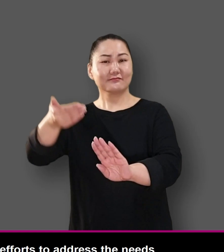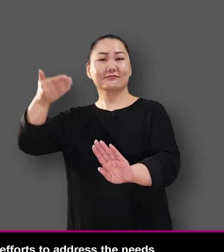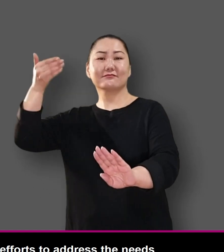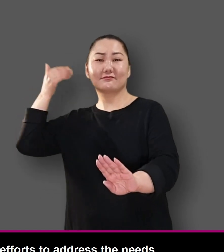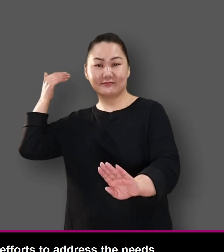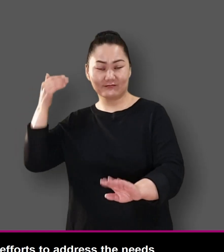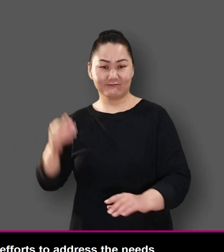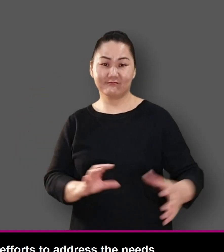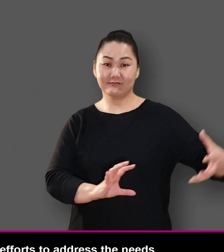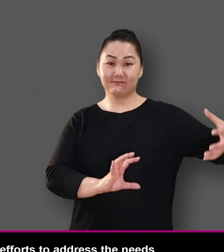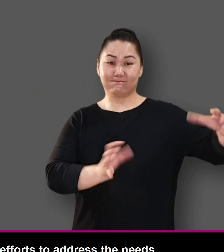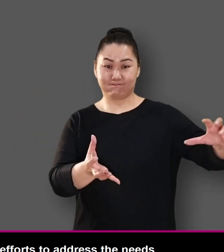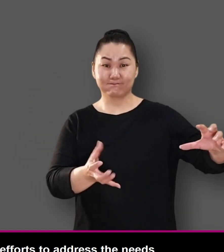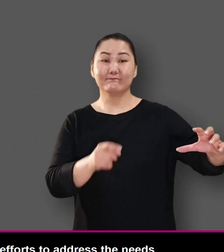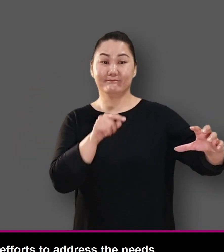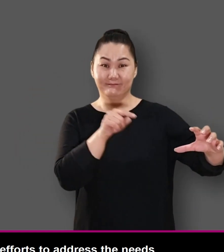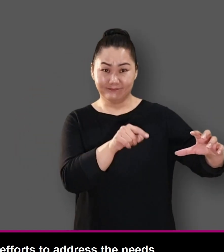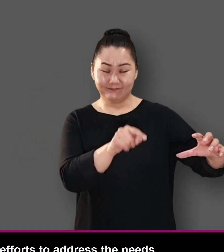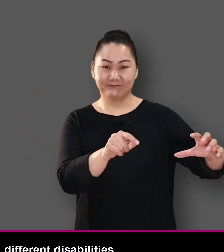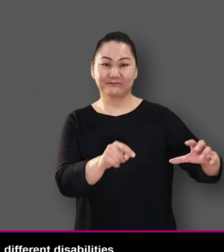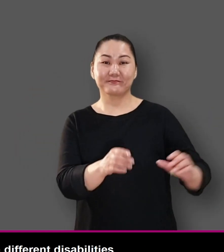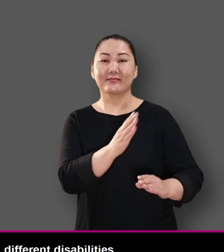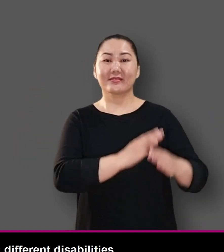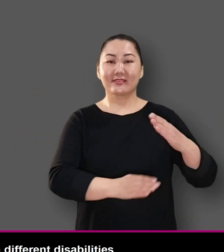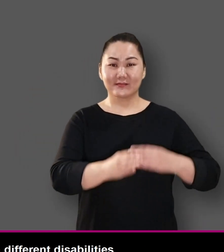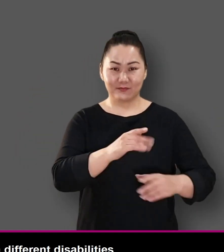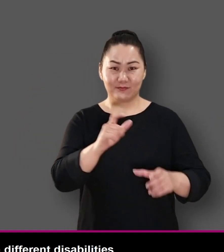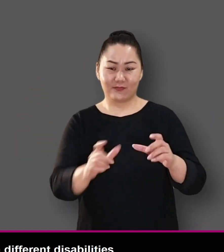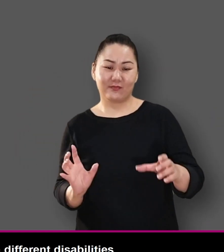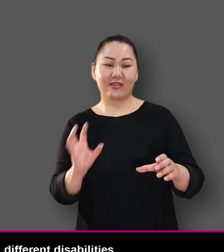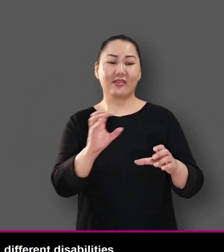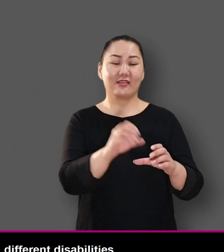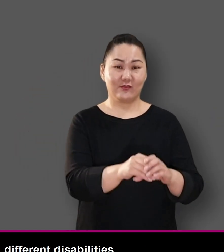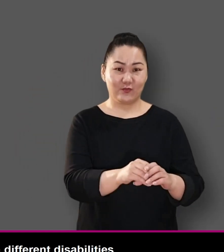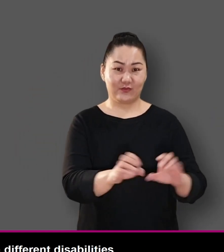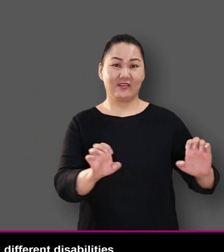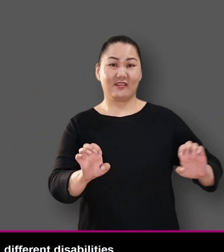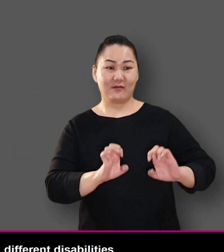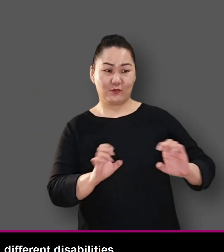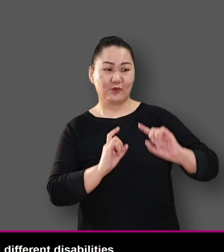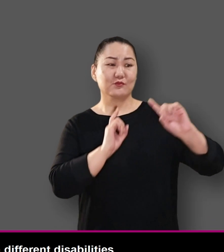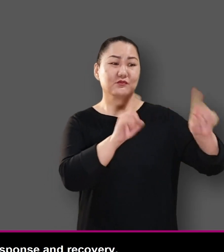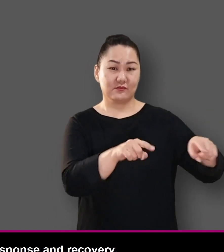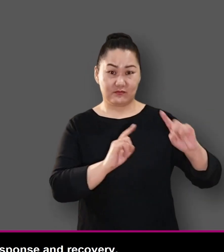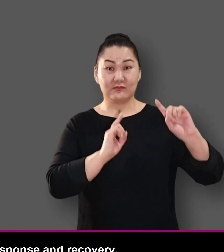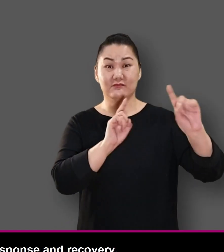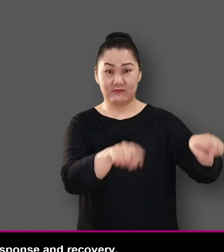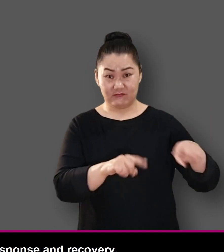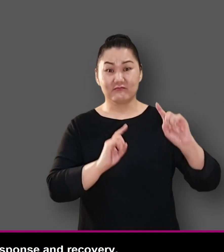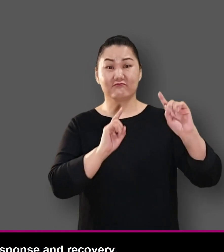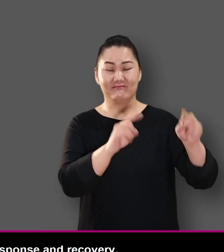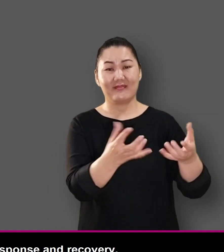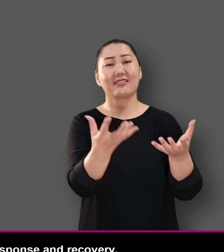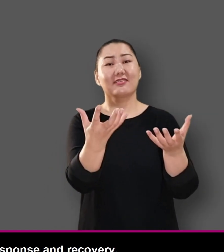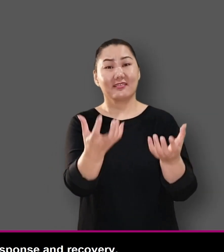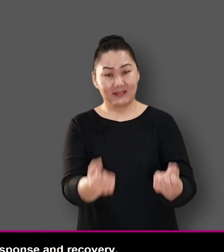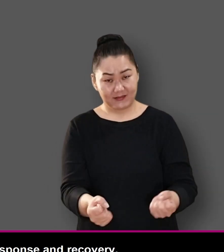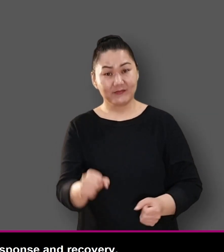While there have been efforts to address the needs of persons with different disabilities in emergency response and